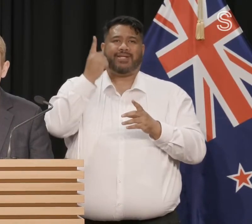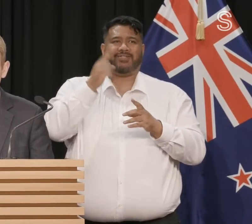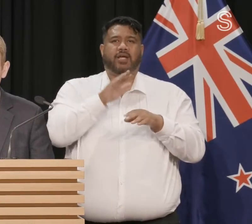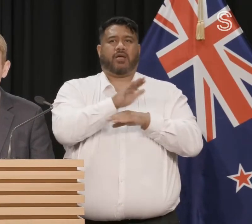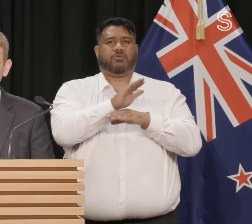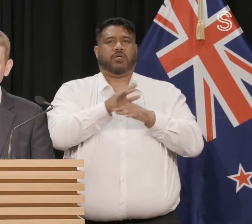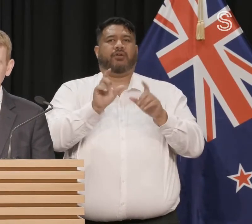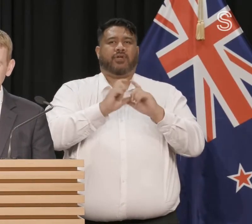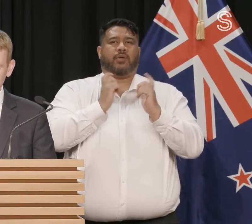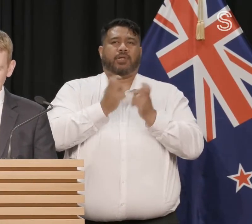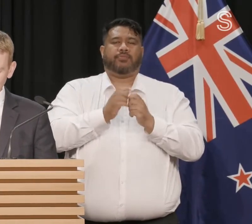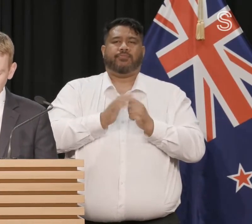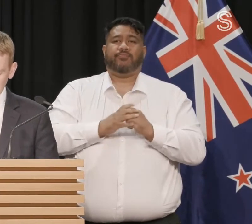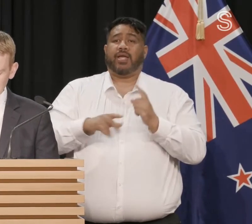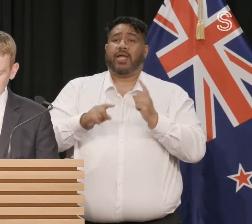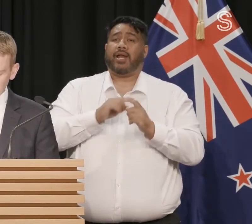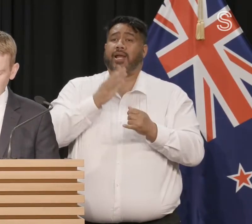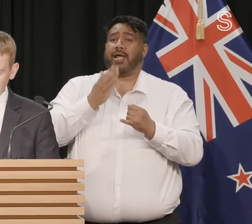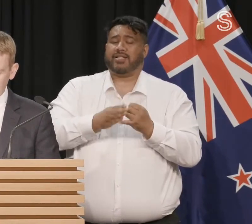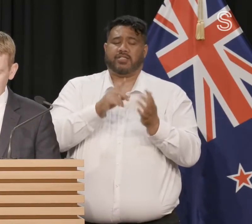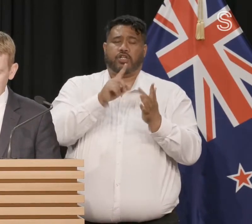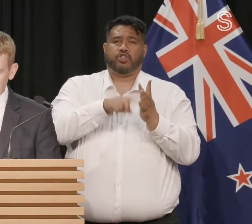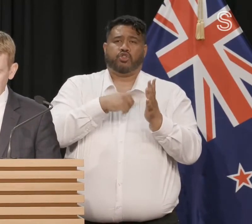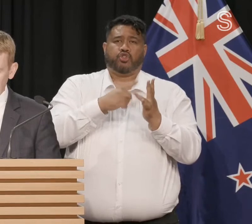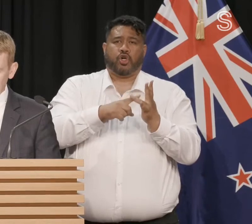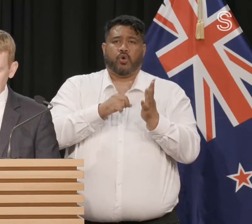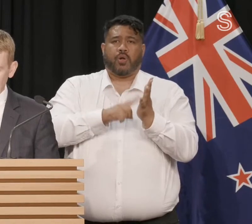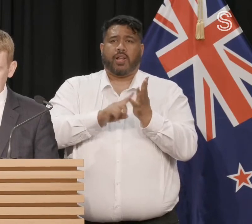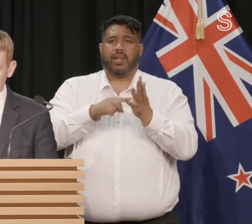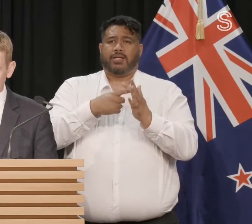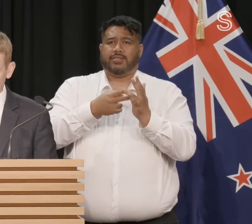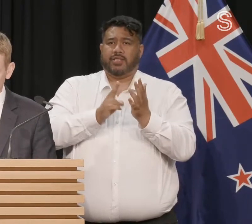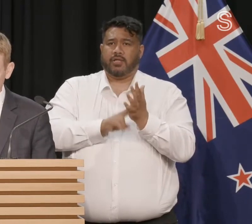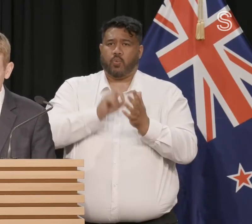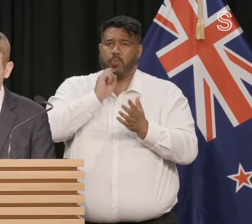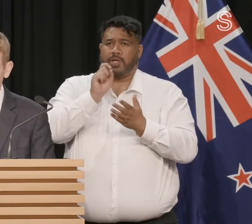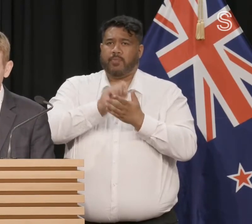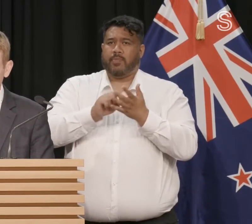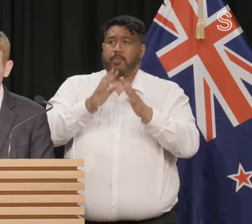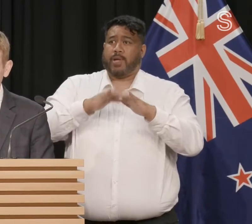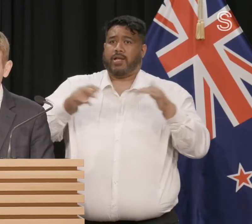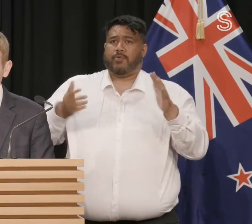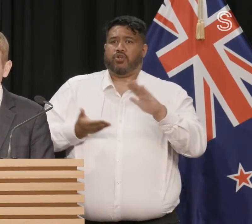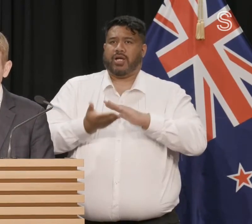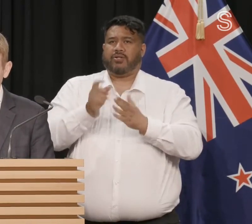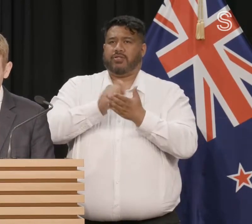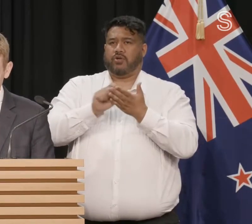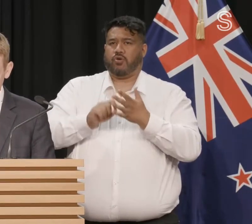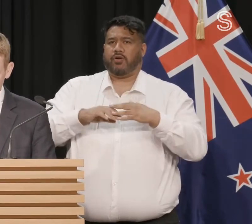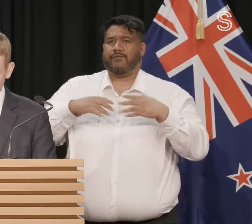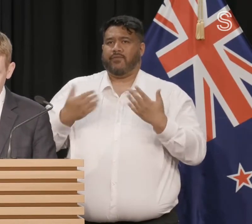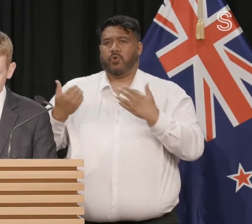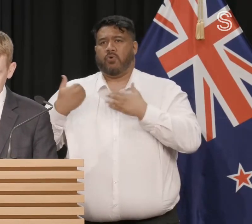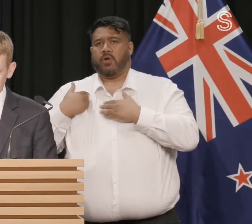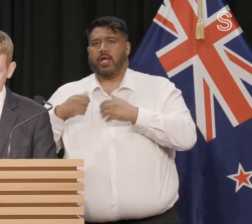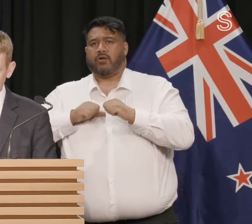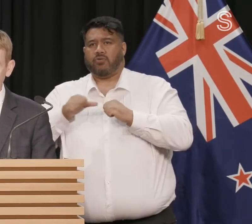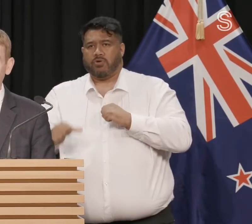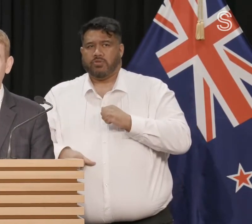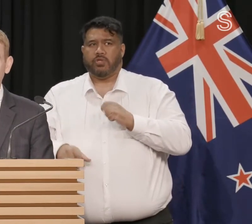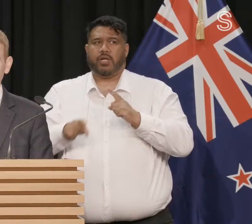Cabinet. And finally, Jo Luxton will become a Parliamentary Under-Secretary to the Minister of Agriculture and Minister of